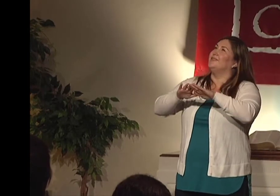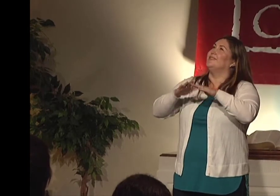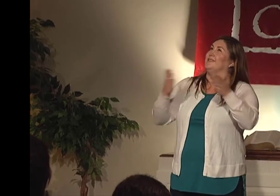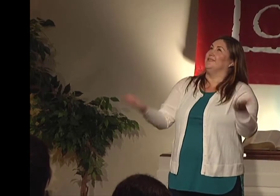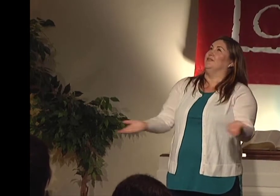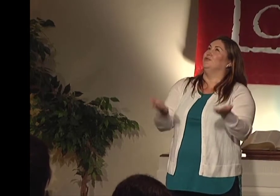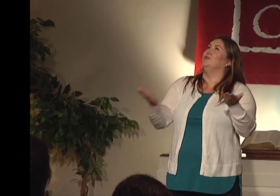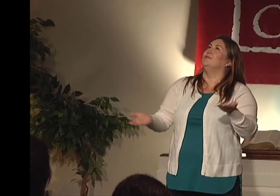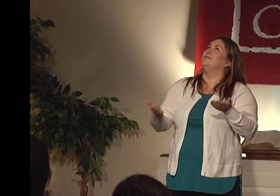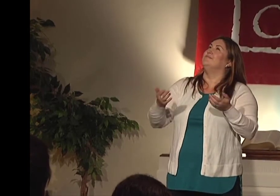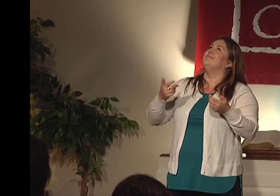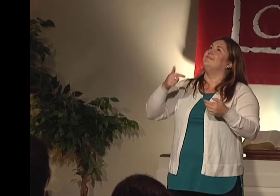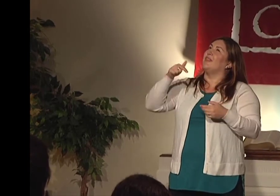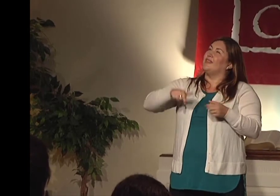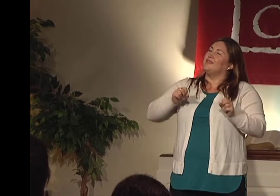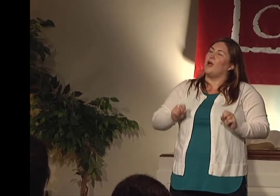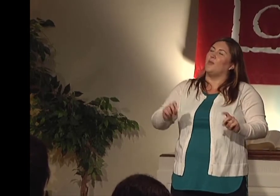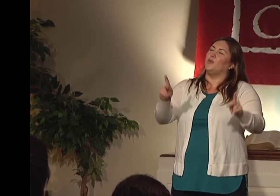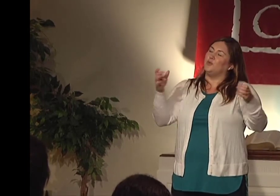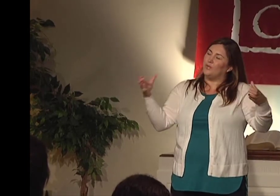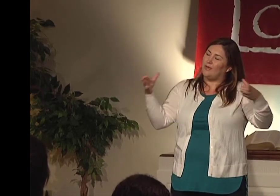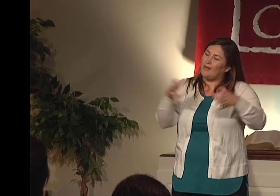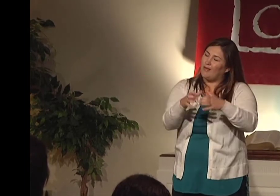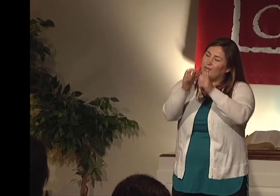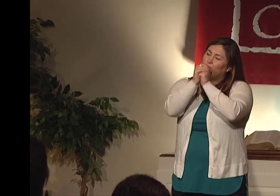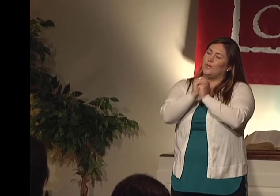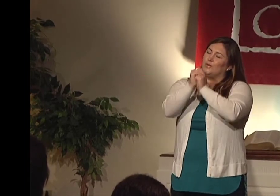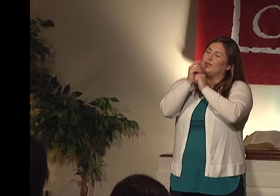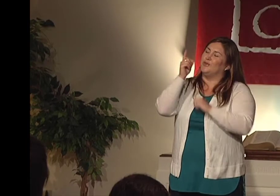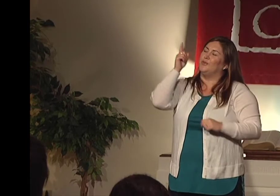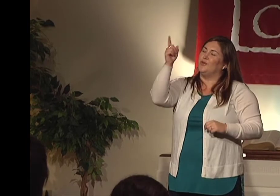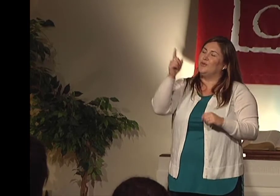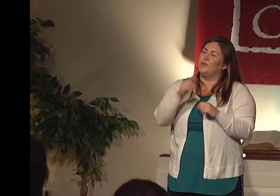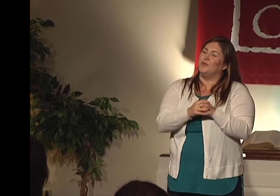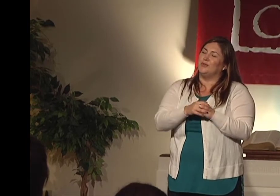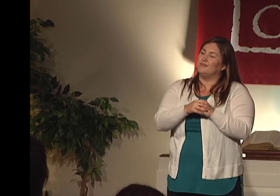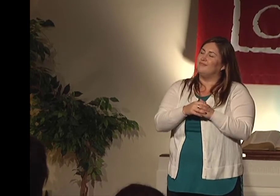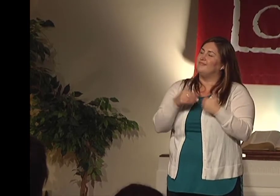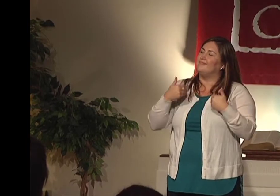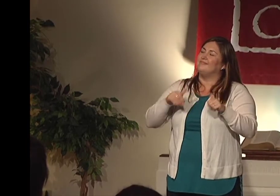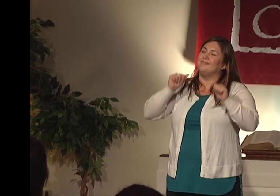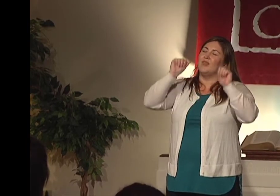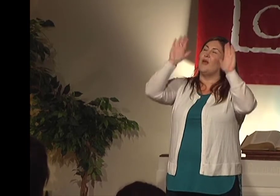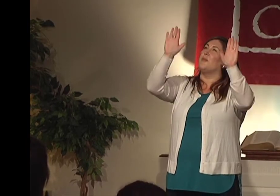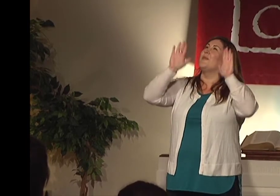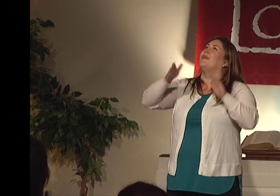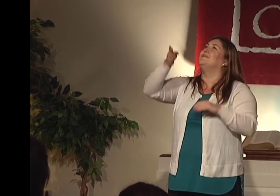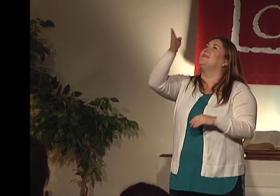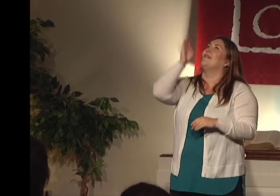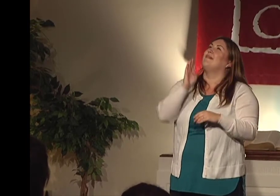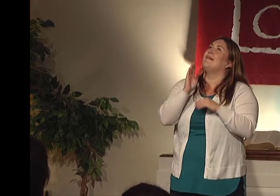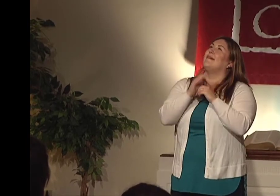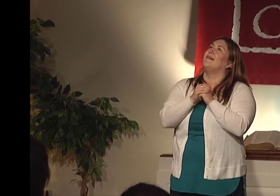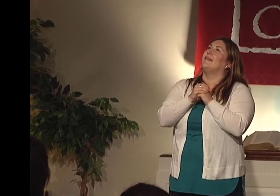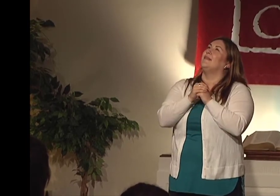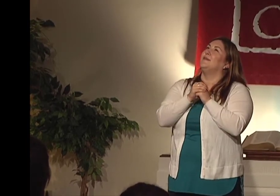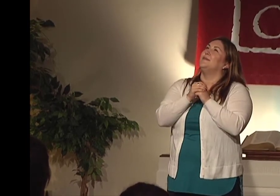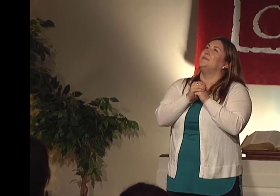One of the many blessings here is this opportunity to gather and worship you. You are such